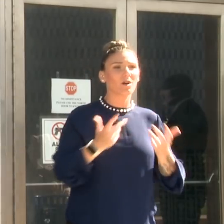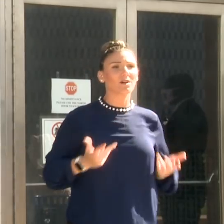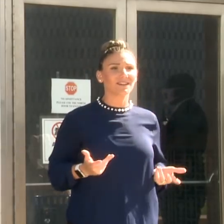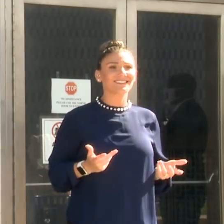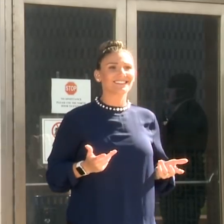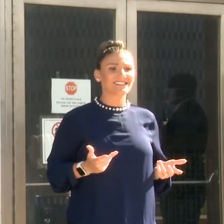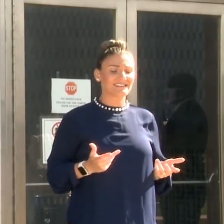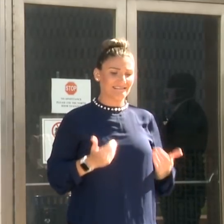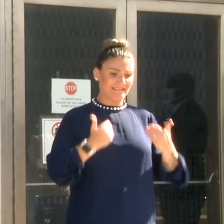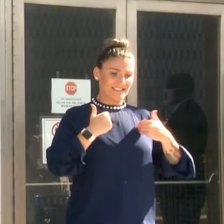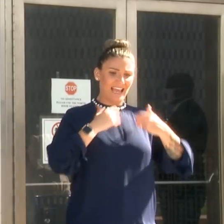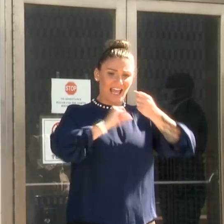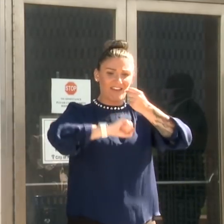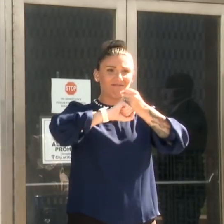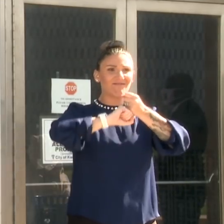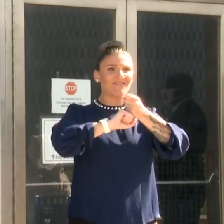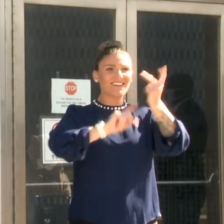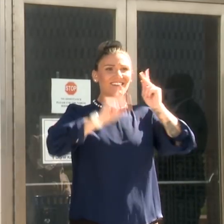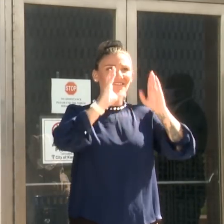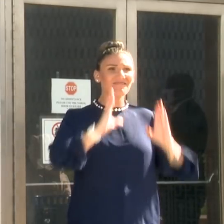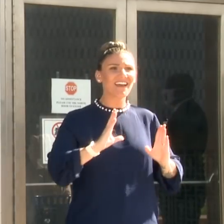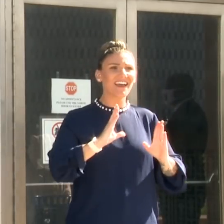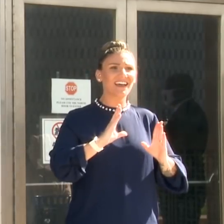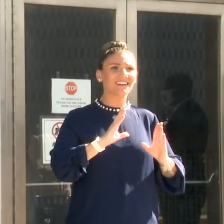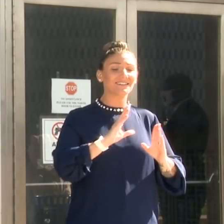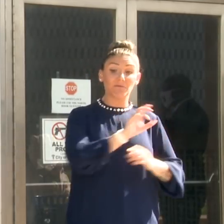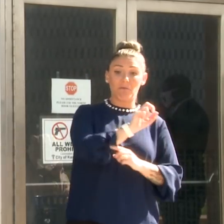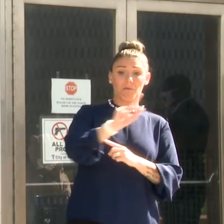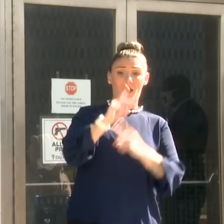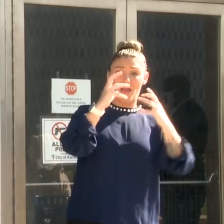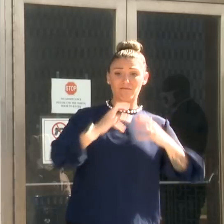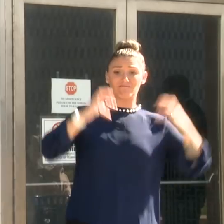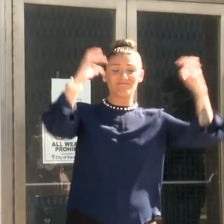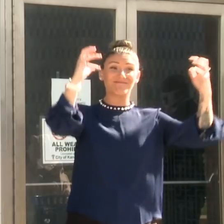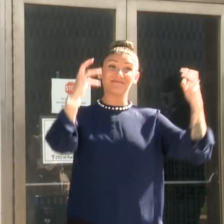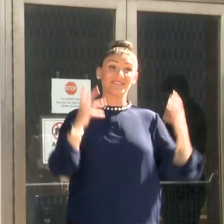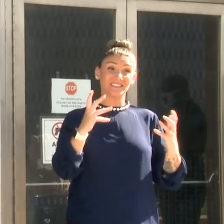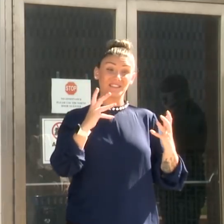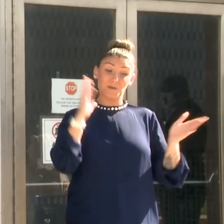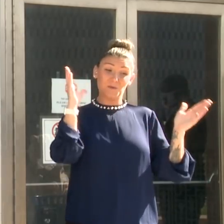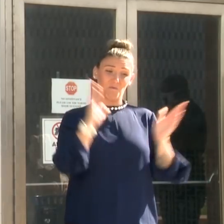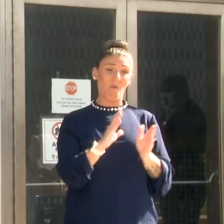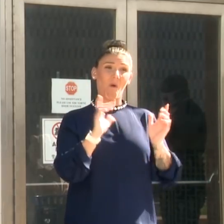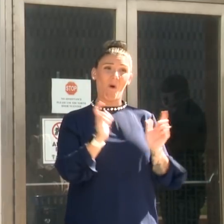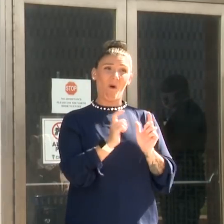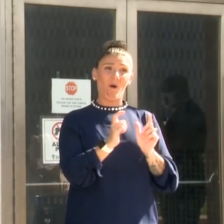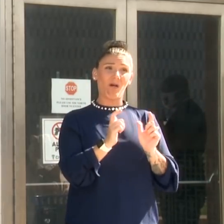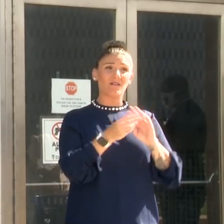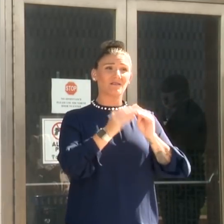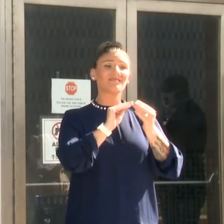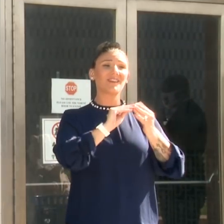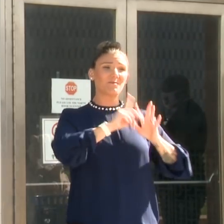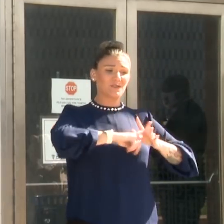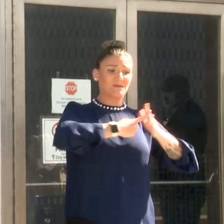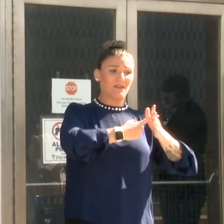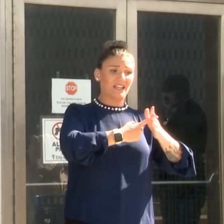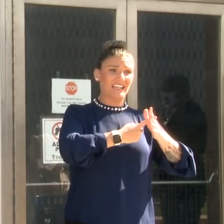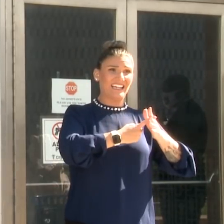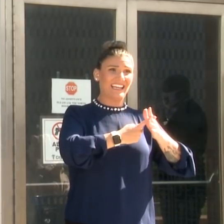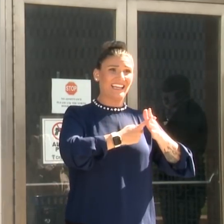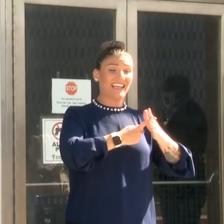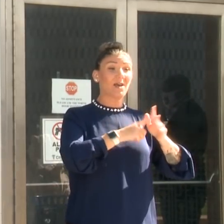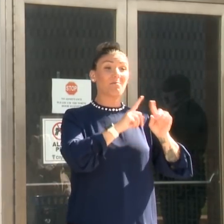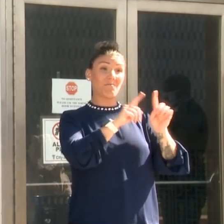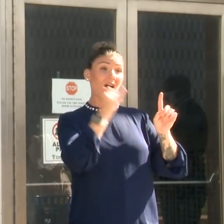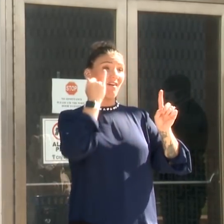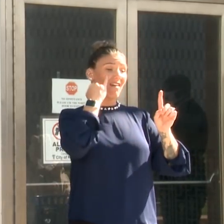able to get fans back into the stadiums, probably at much smaller numbers in the beginning, are much higher if we do